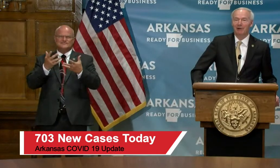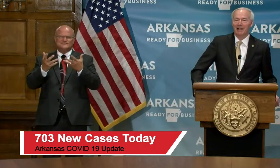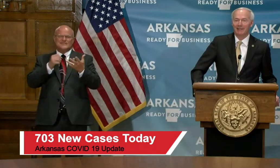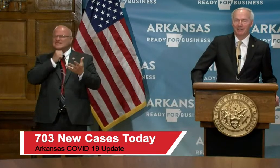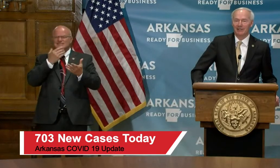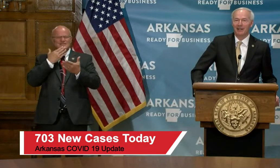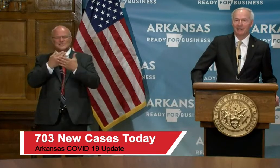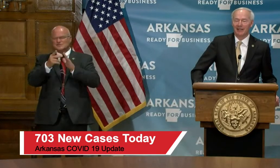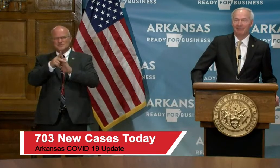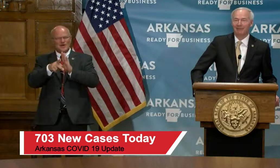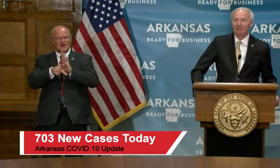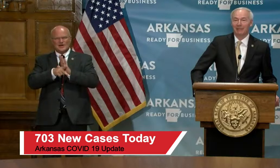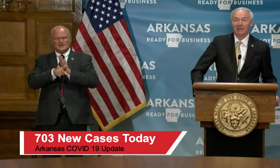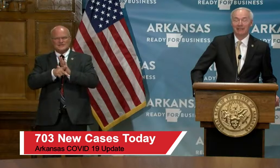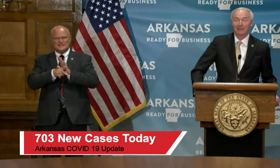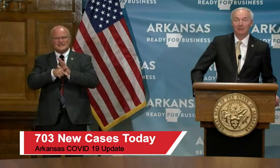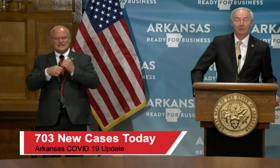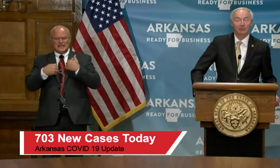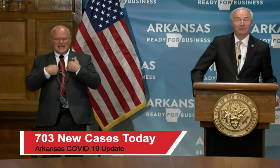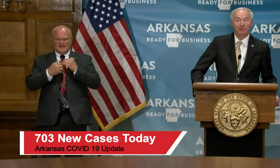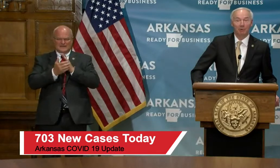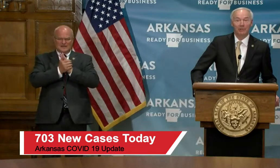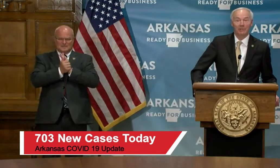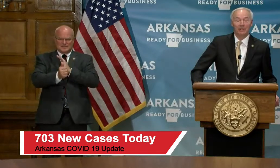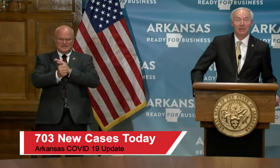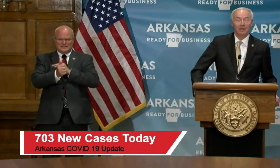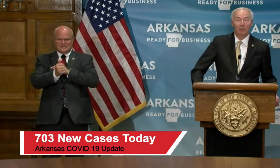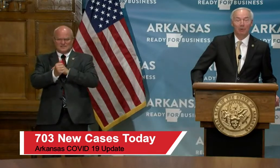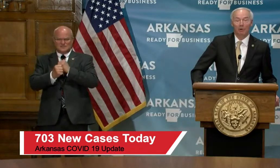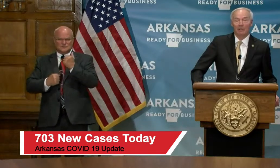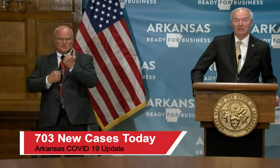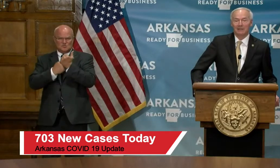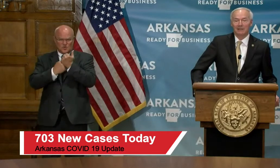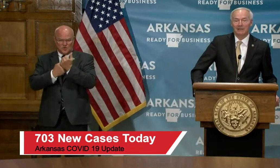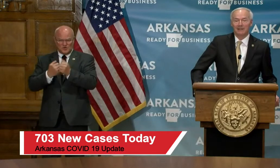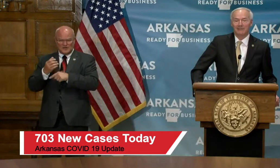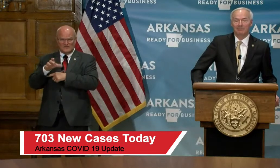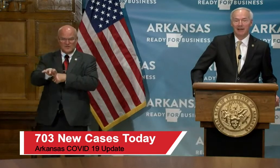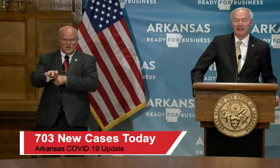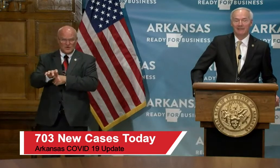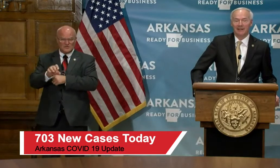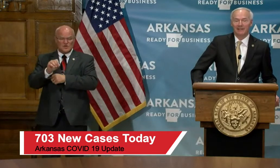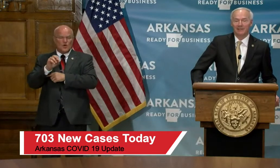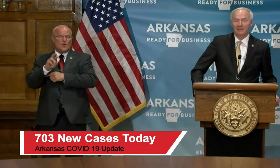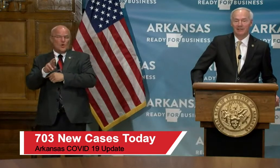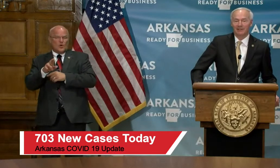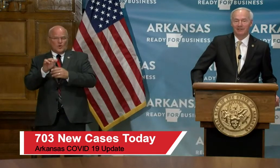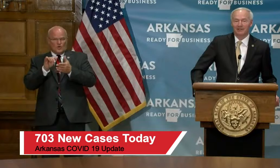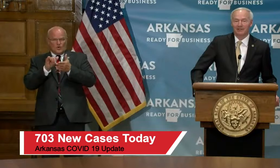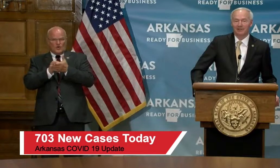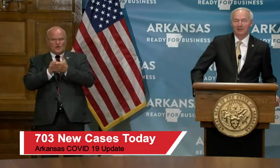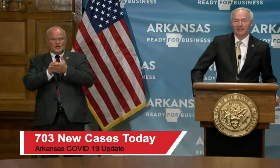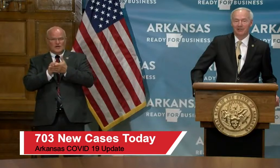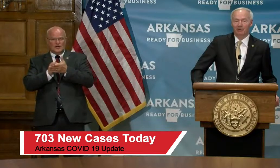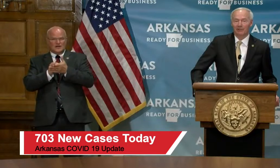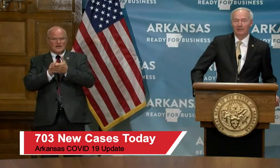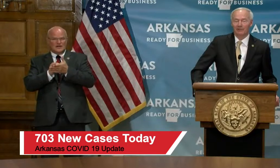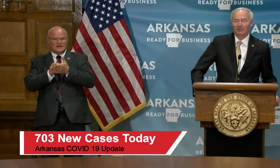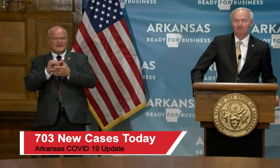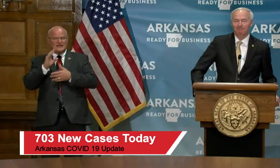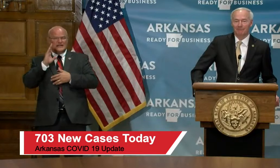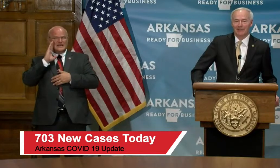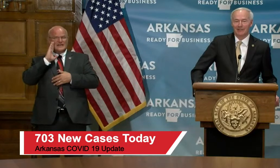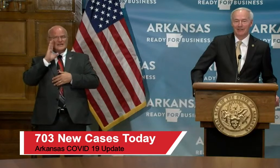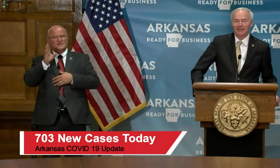it's not good policy not to have the ability to enforce, or the fact that you know, it's